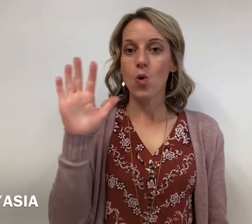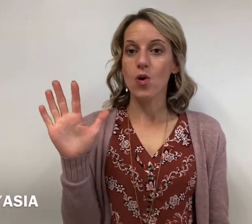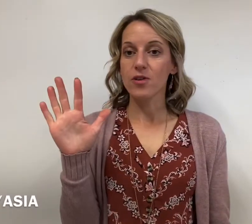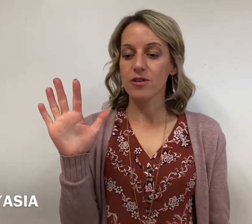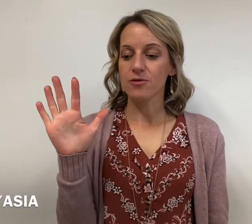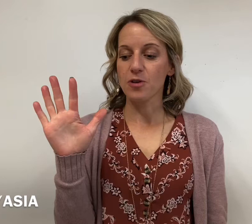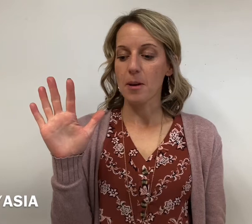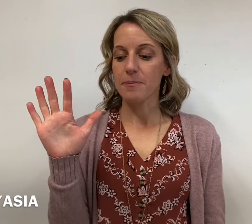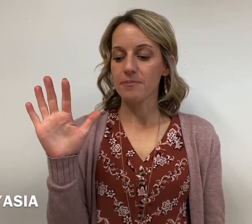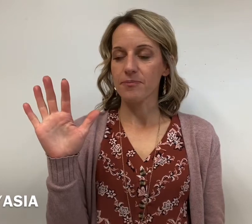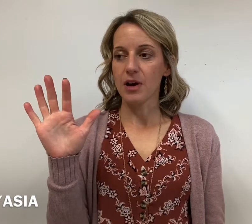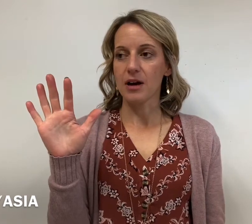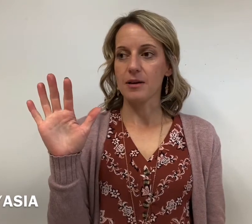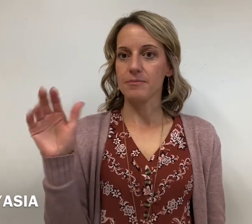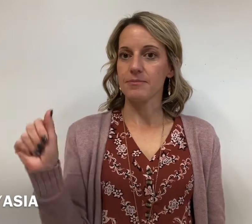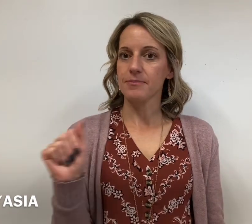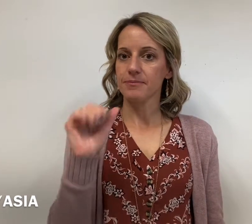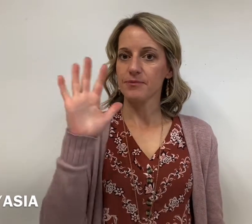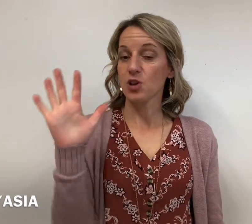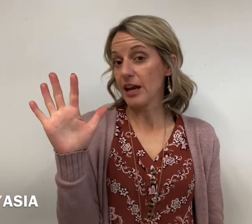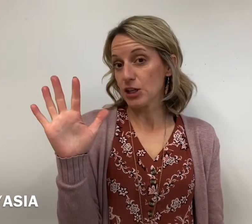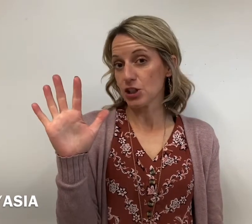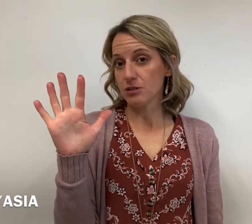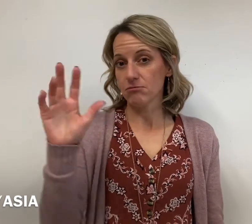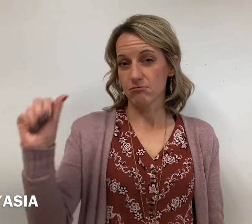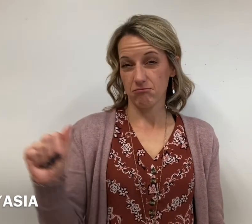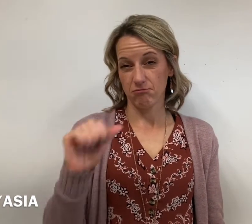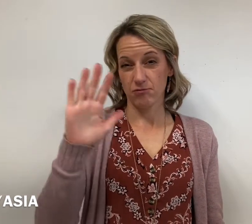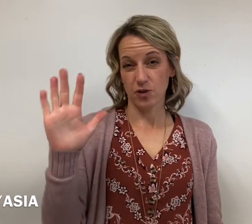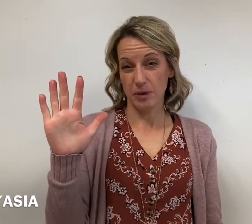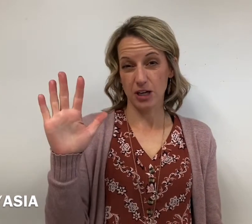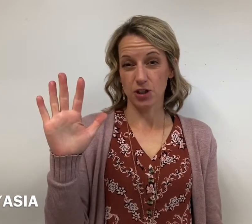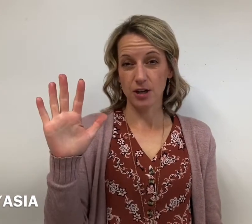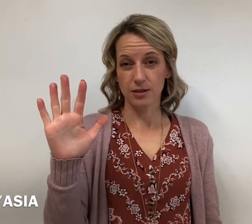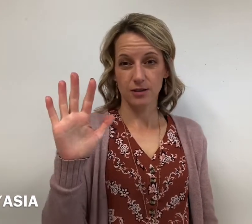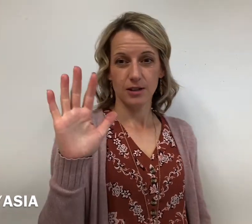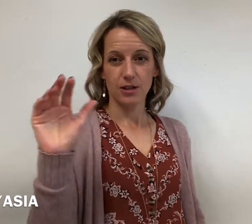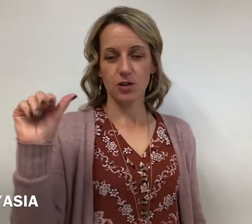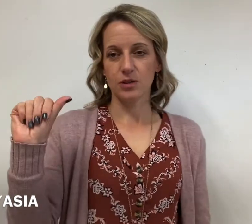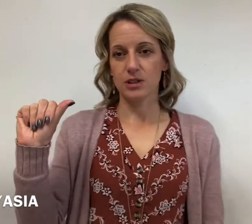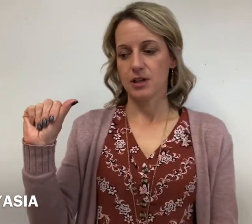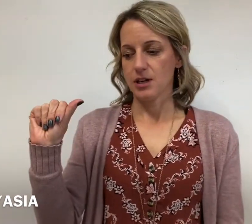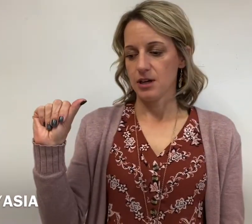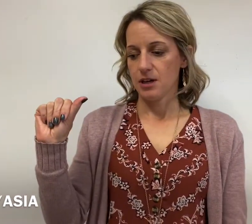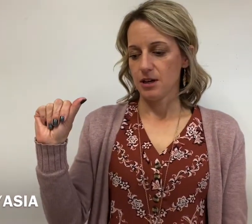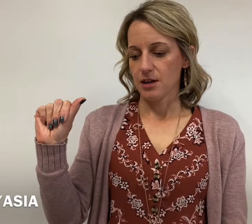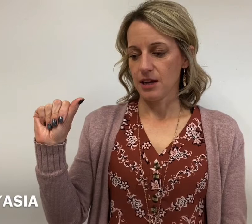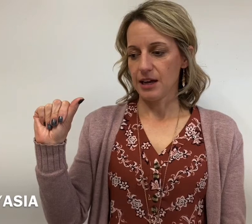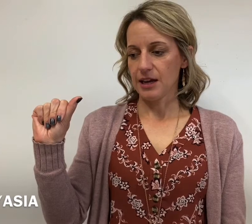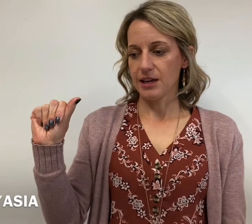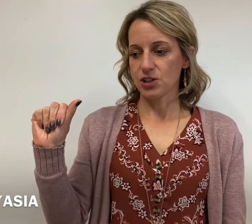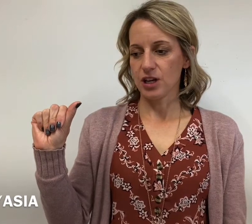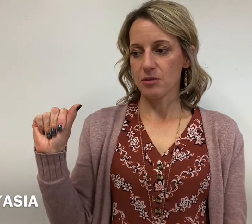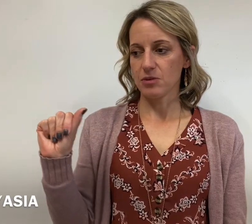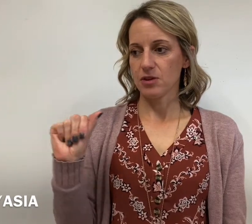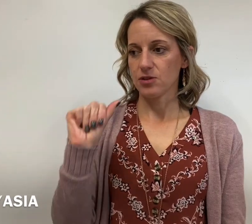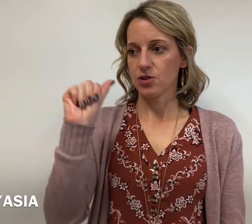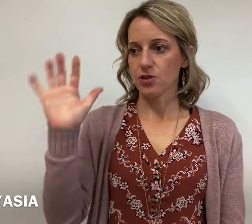Or they're from, they're Asian, from Asia. So it's A hand shape, circular